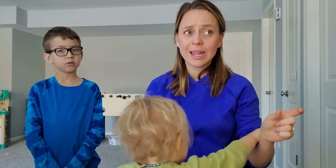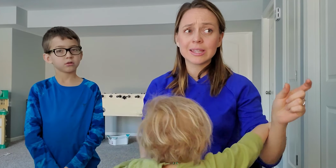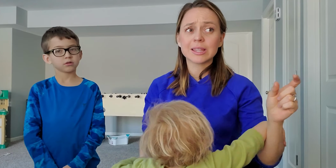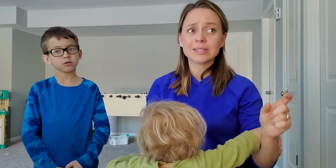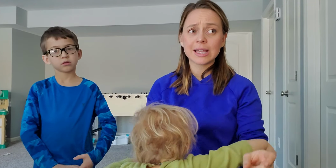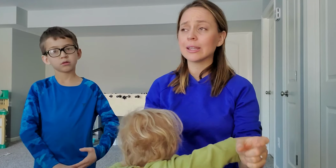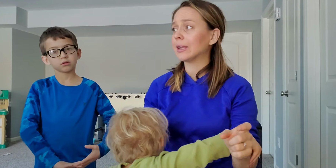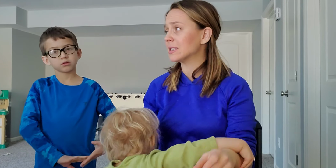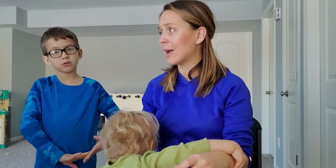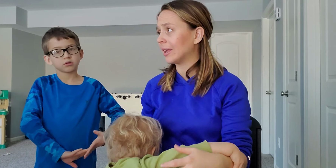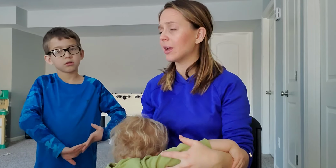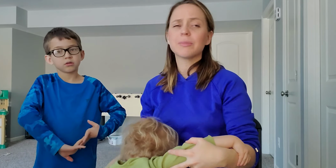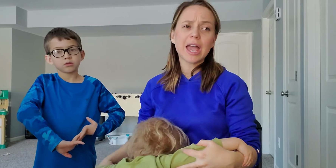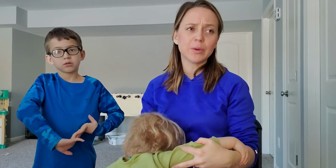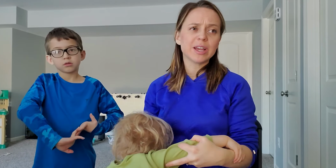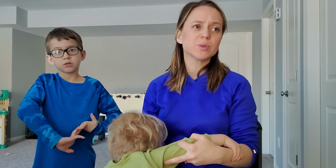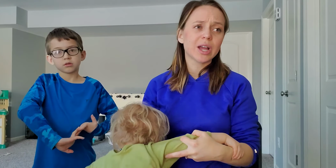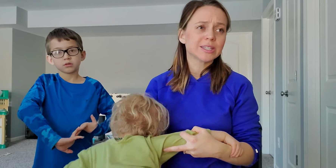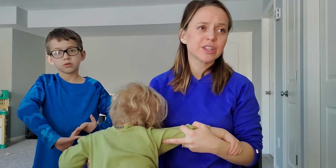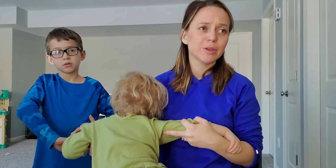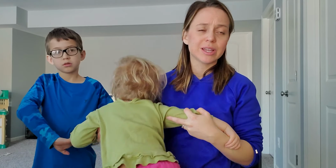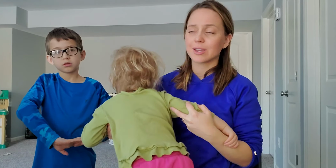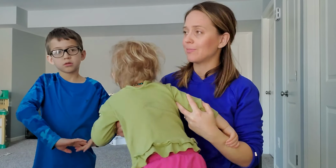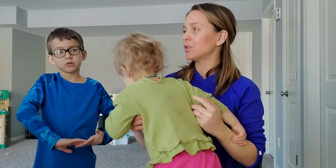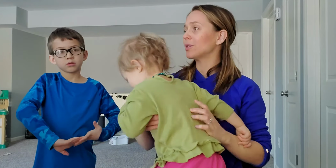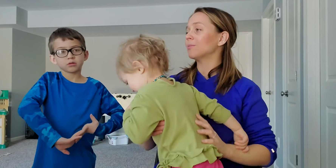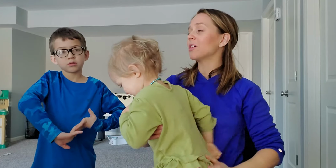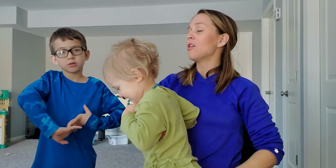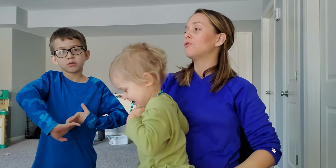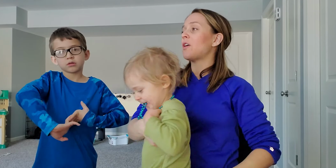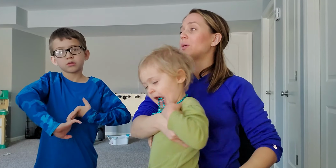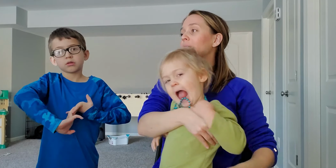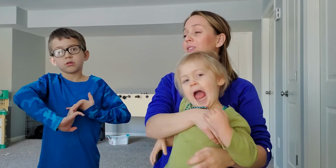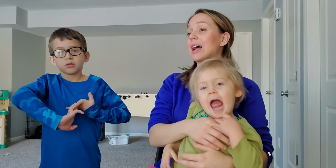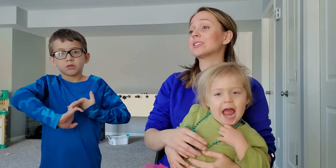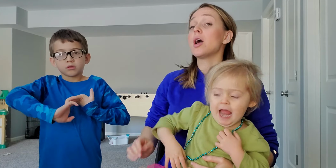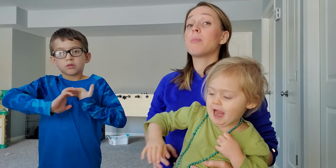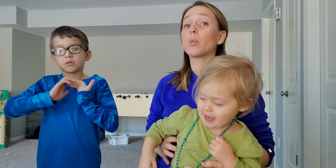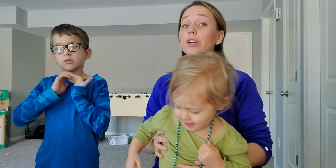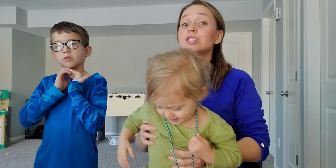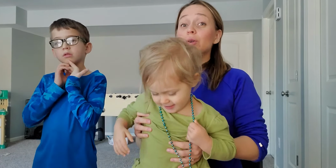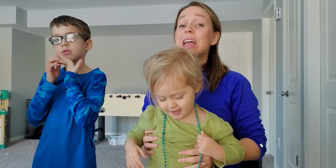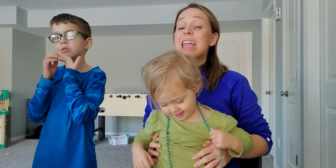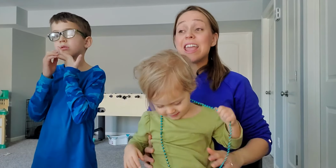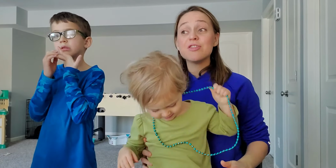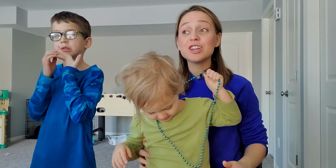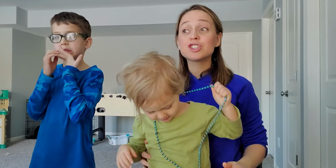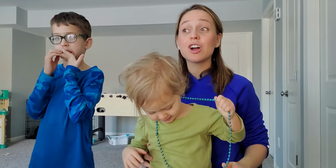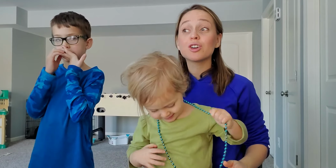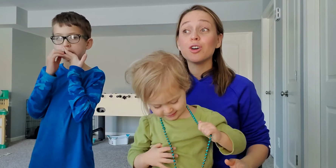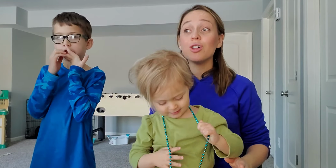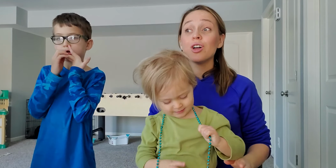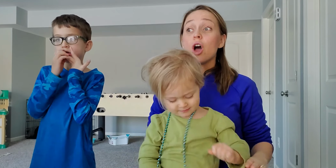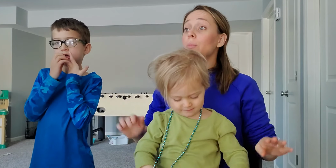think the second line is mighty. Anyways, when you guys hear the music, you can follow along with that. But we're going to do in the jungle. My